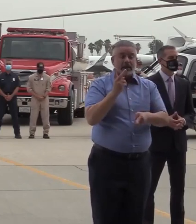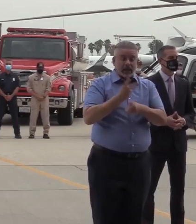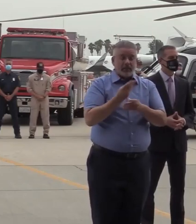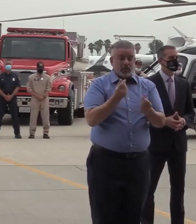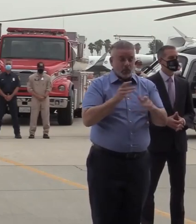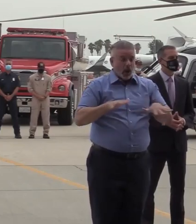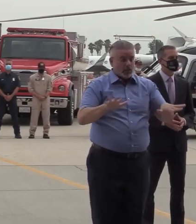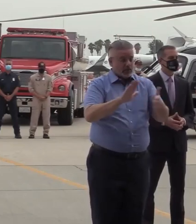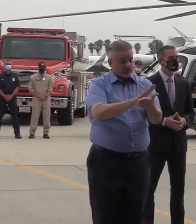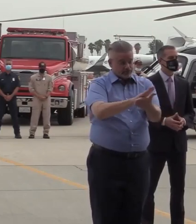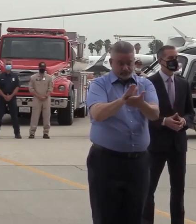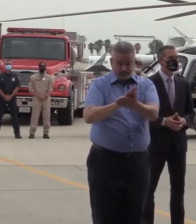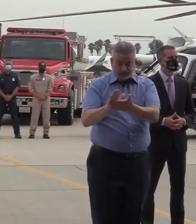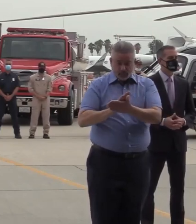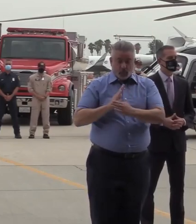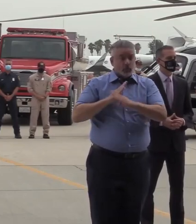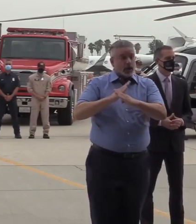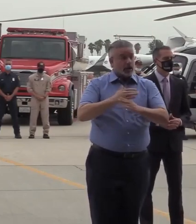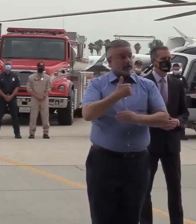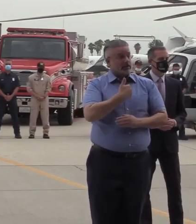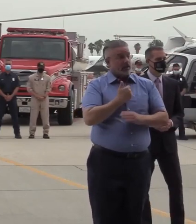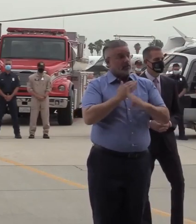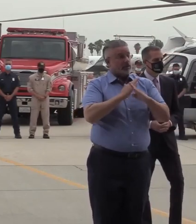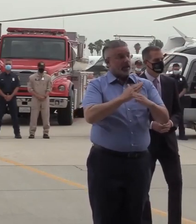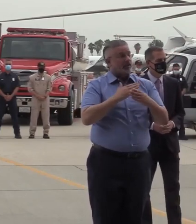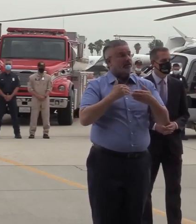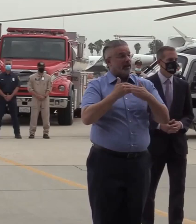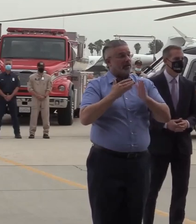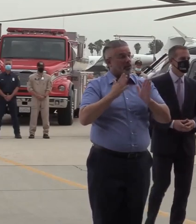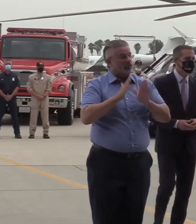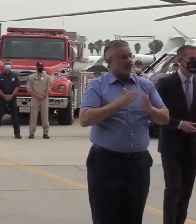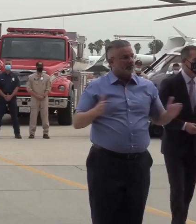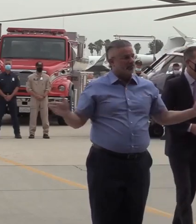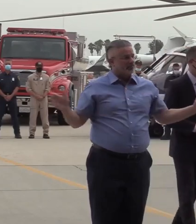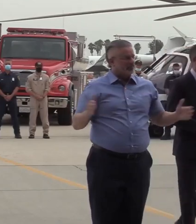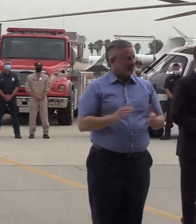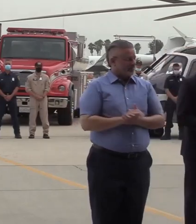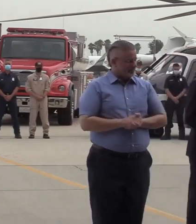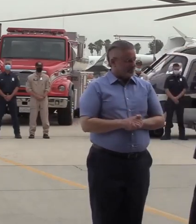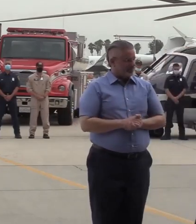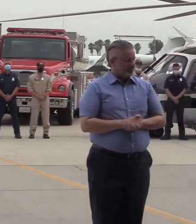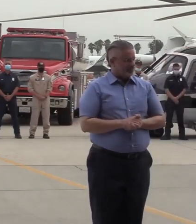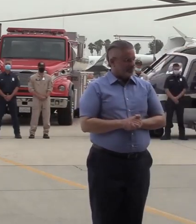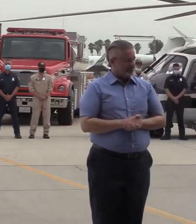we can protect ourselves and protect our neighborhoods. Thank you so much.